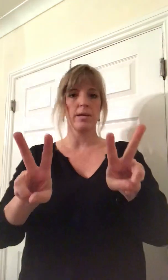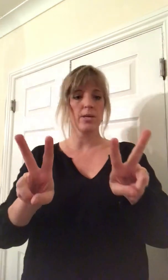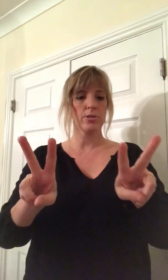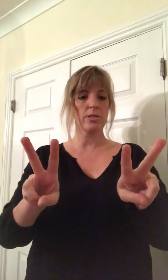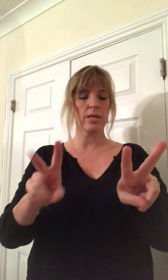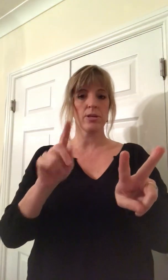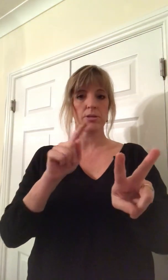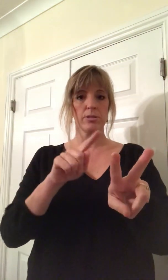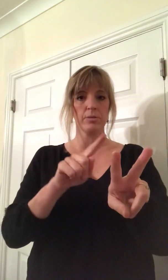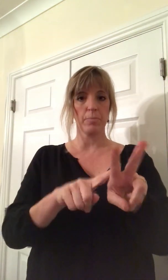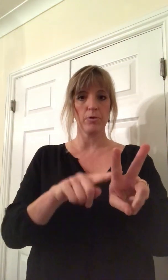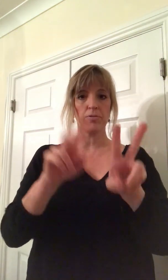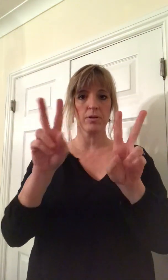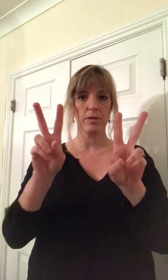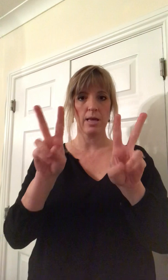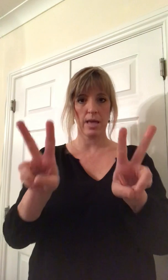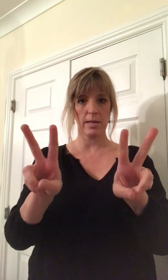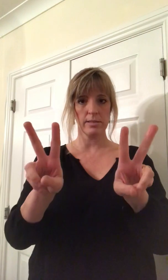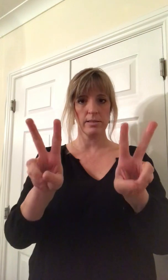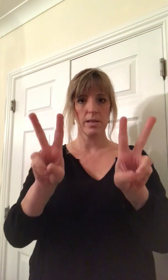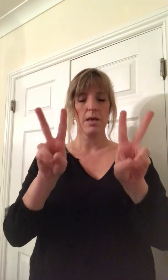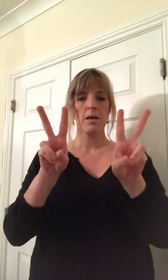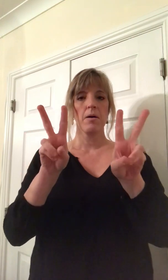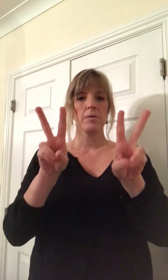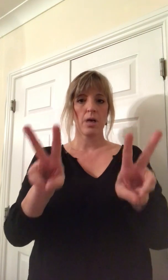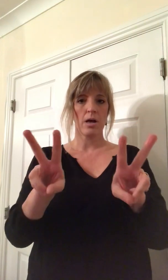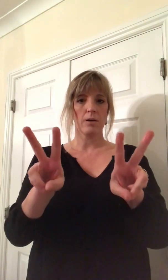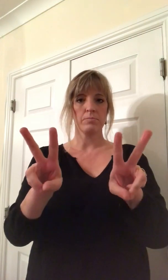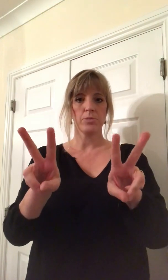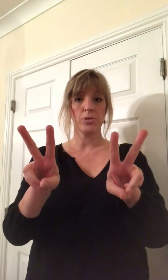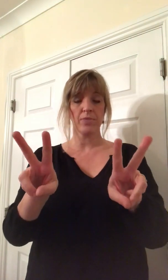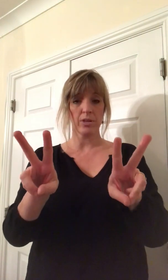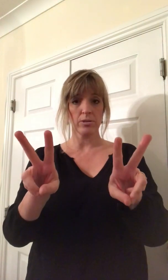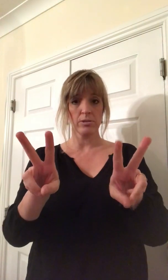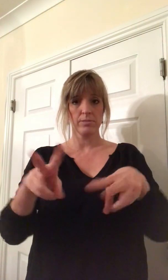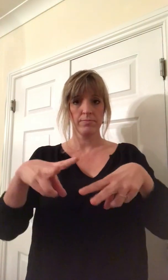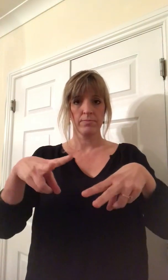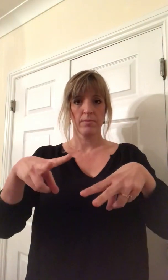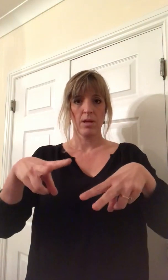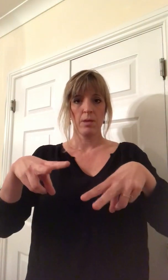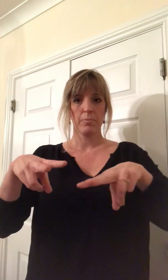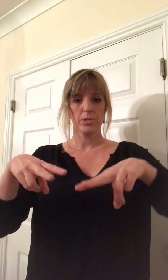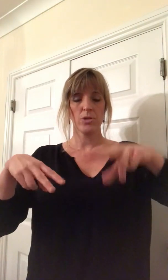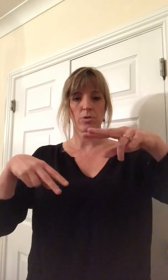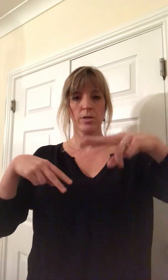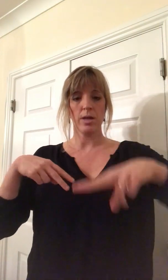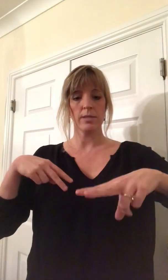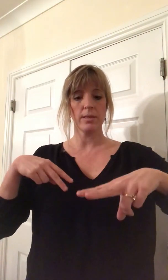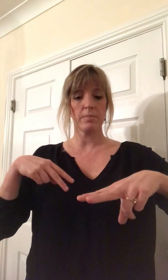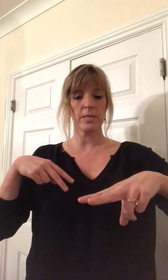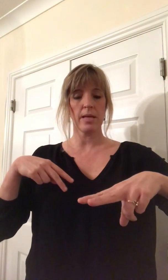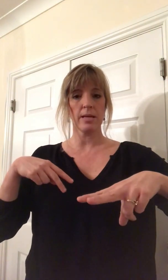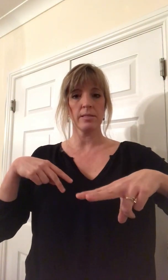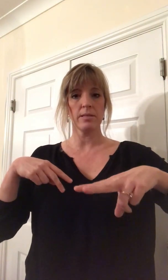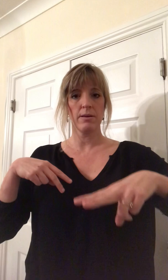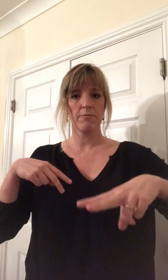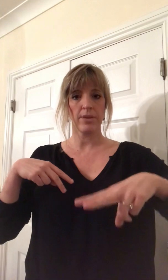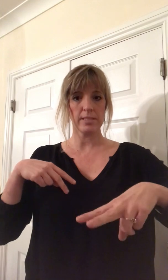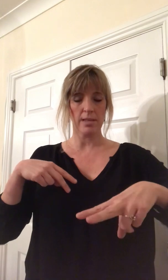You take your both hands, 2 fingers, put your non-dominant hand face